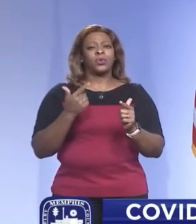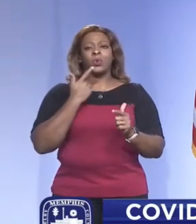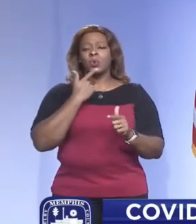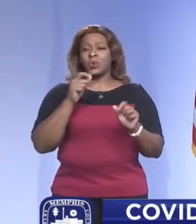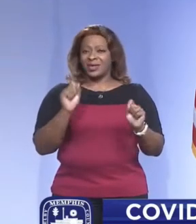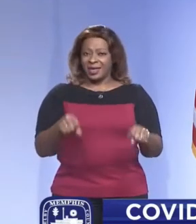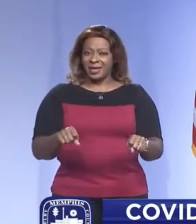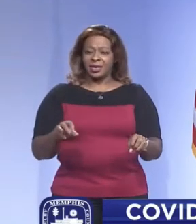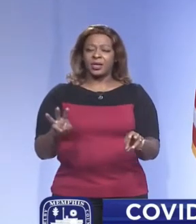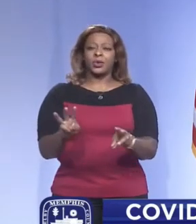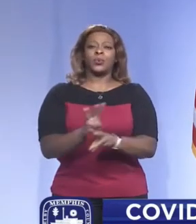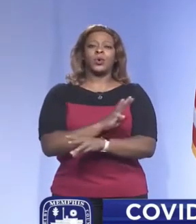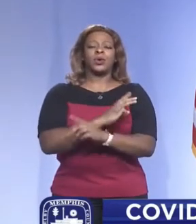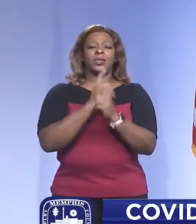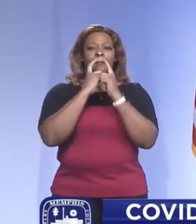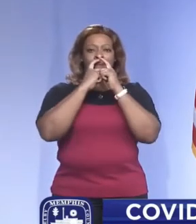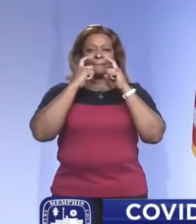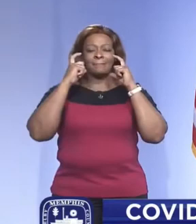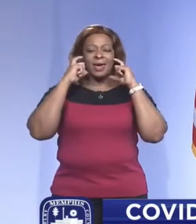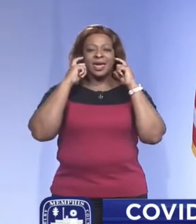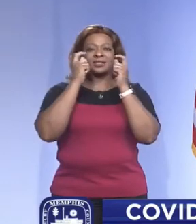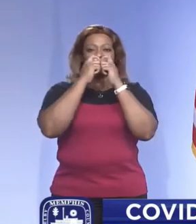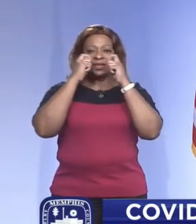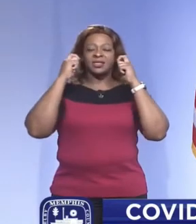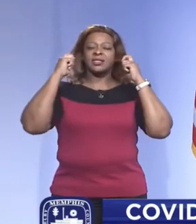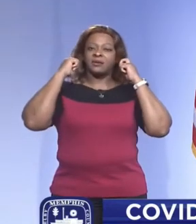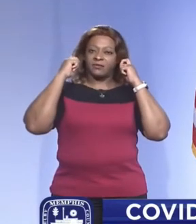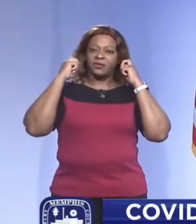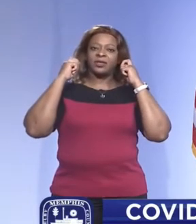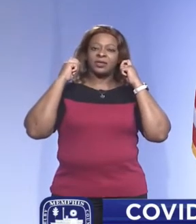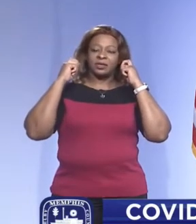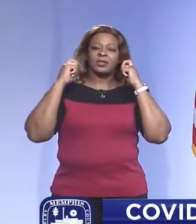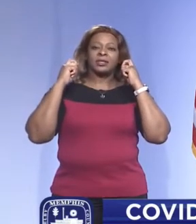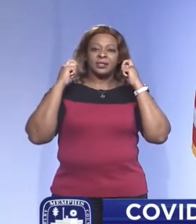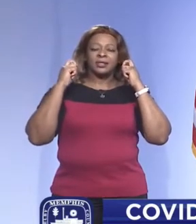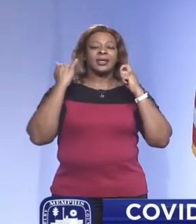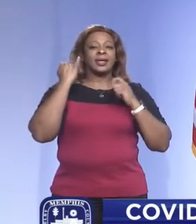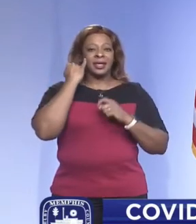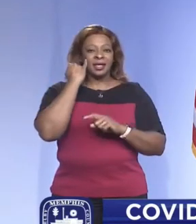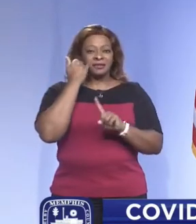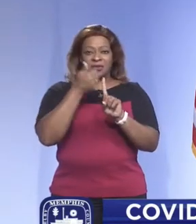can to wear a mask or face covering if you're